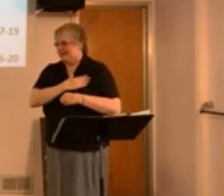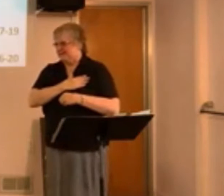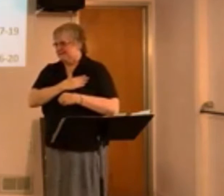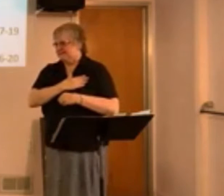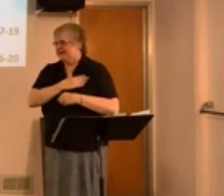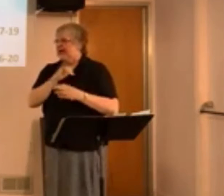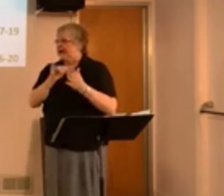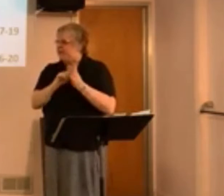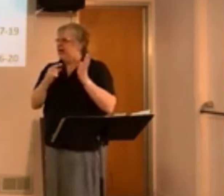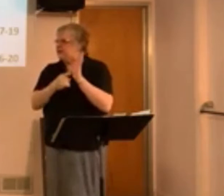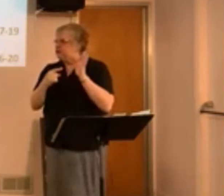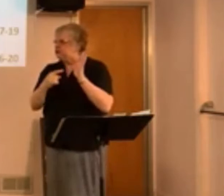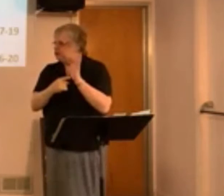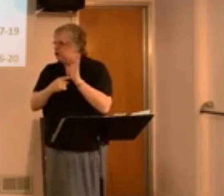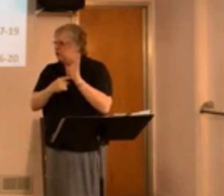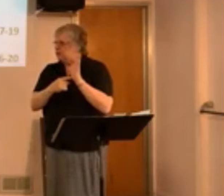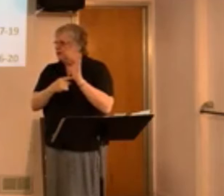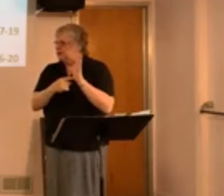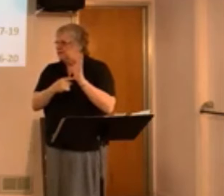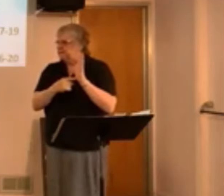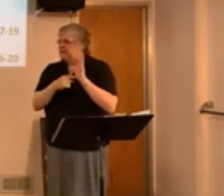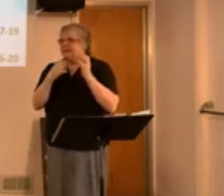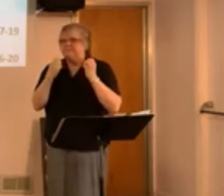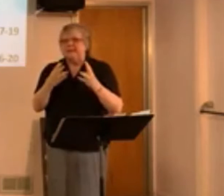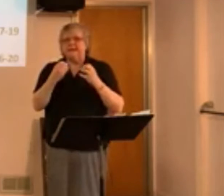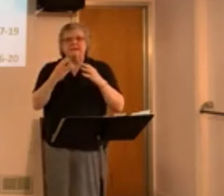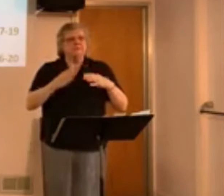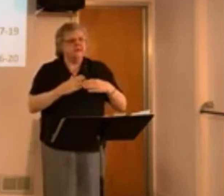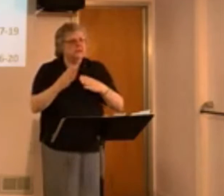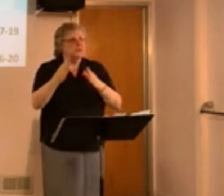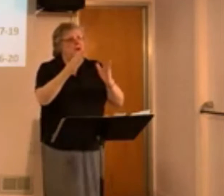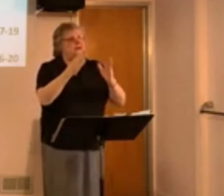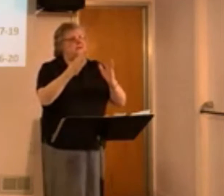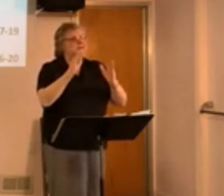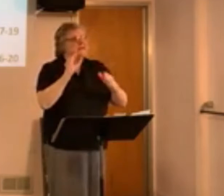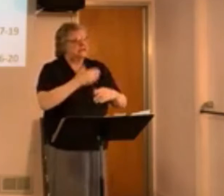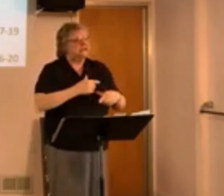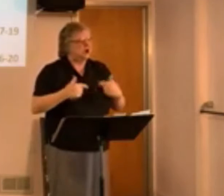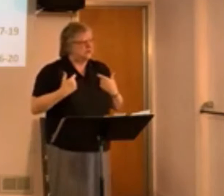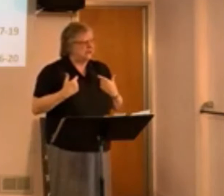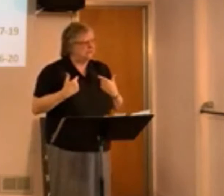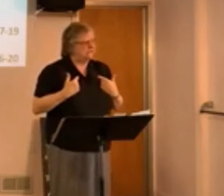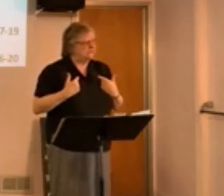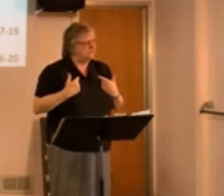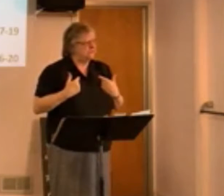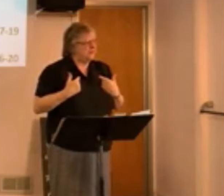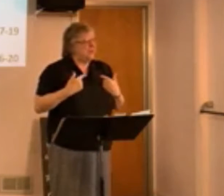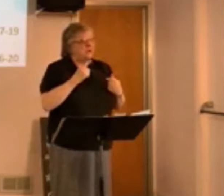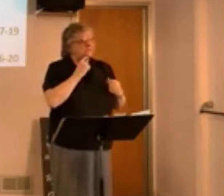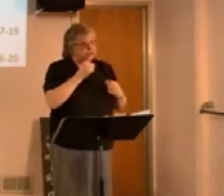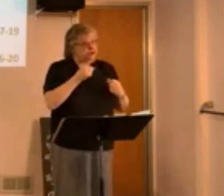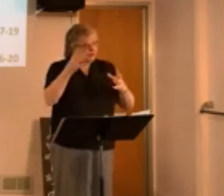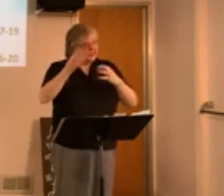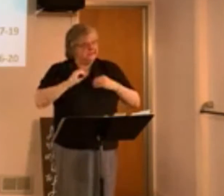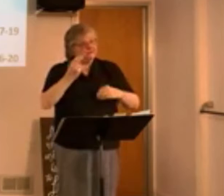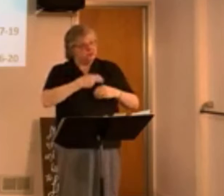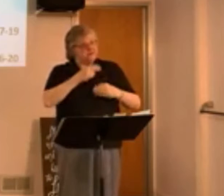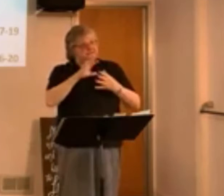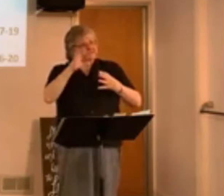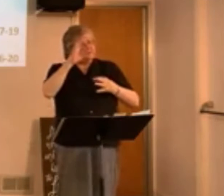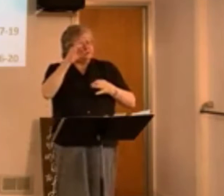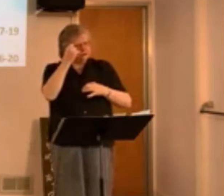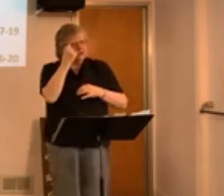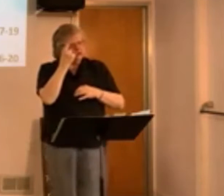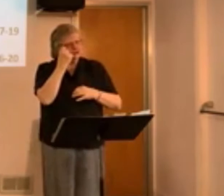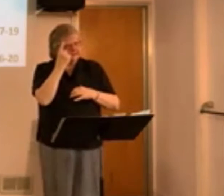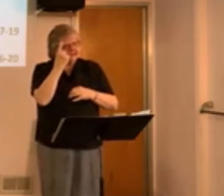that's demonstrated, manifested in so many wonderful ways in our life. It certainly gives us spiritual